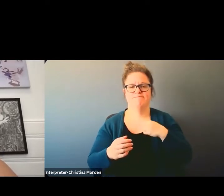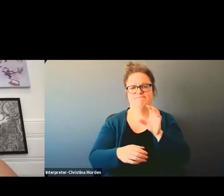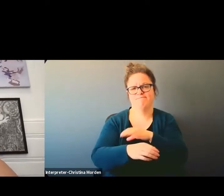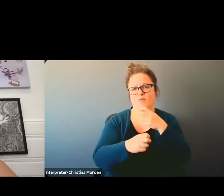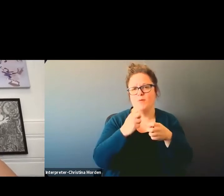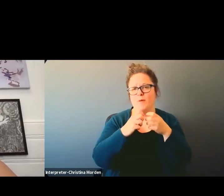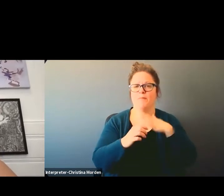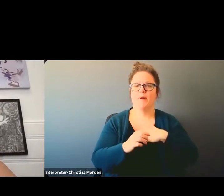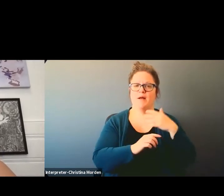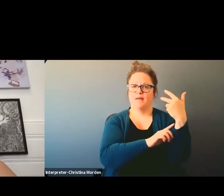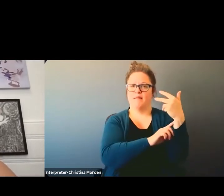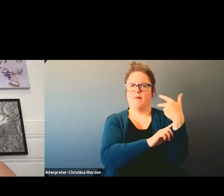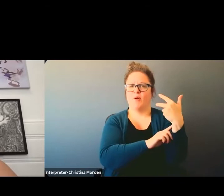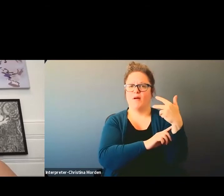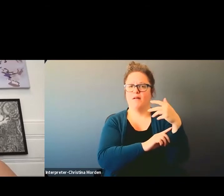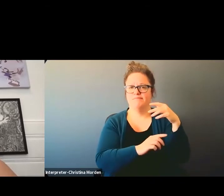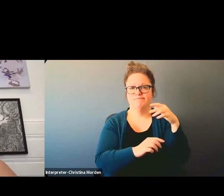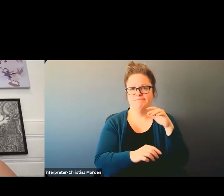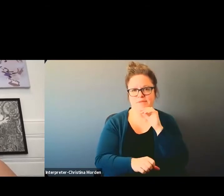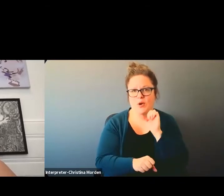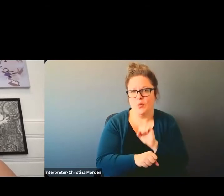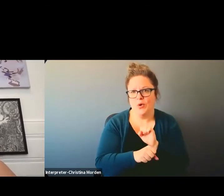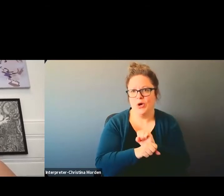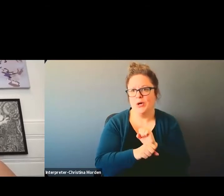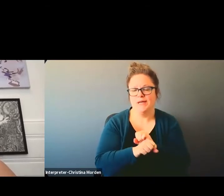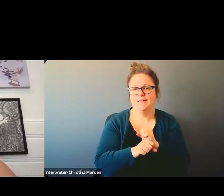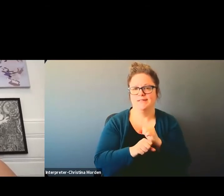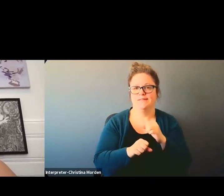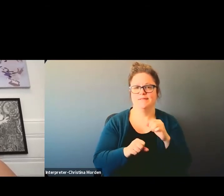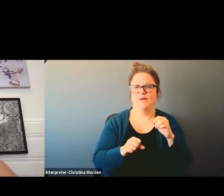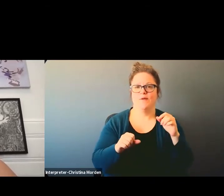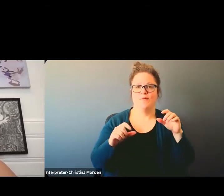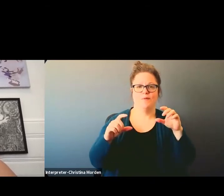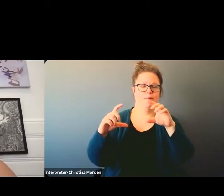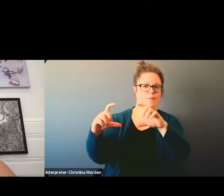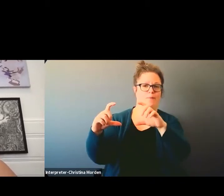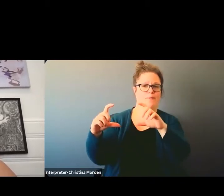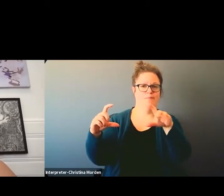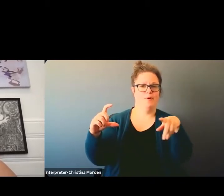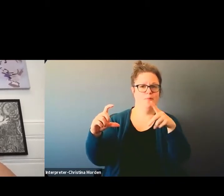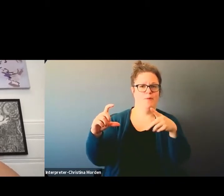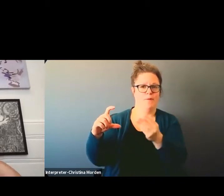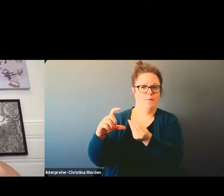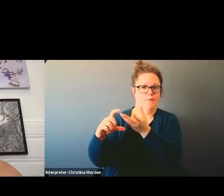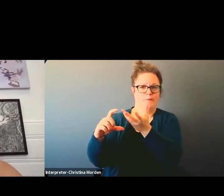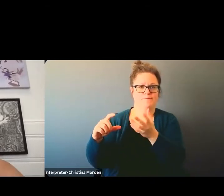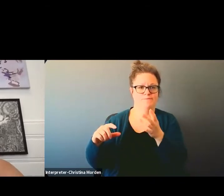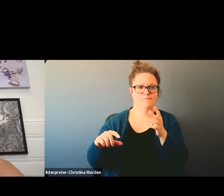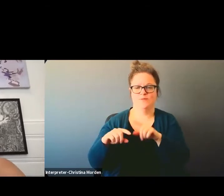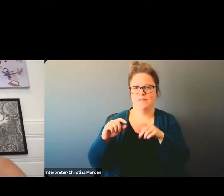some reason. So I'm just a voice introducing Jenel.